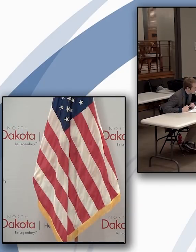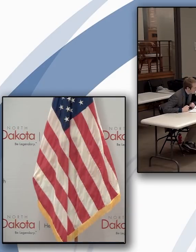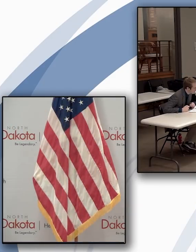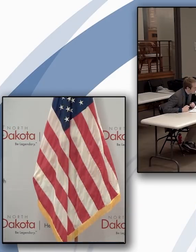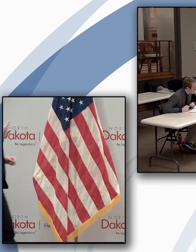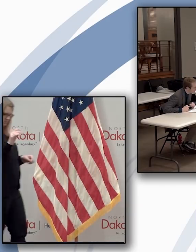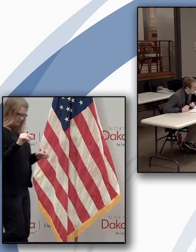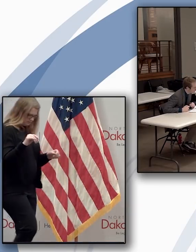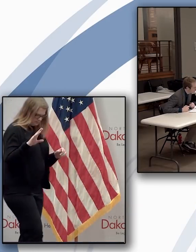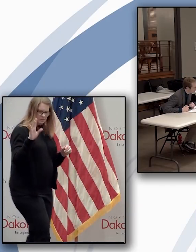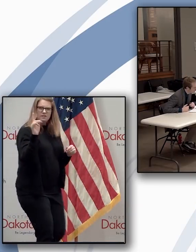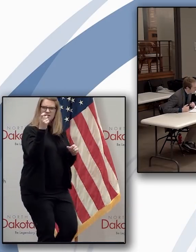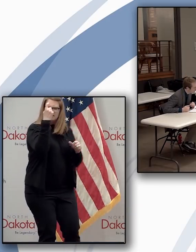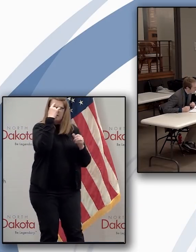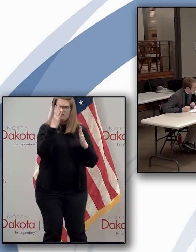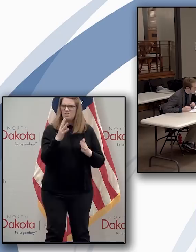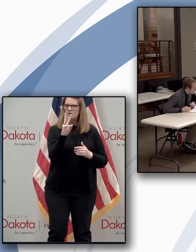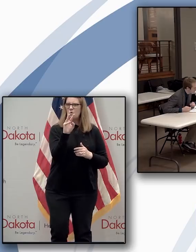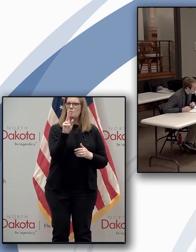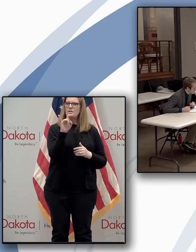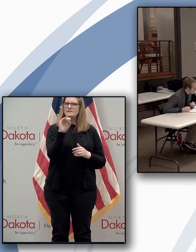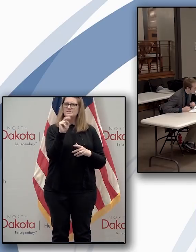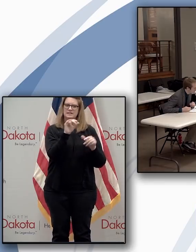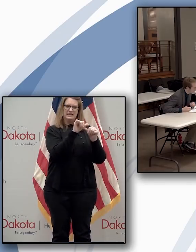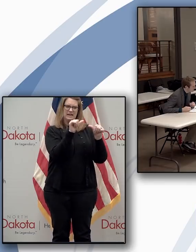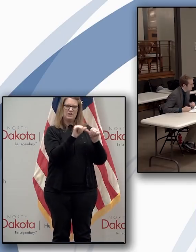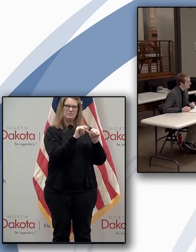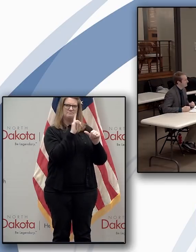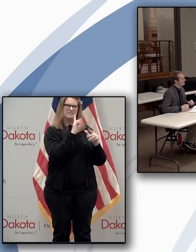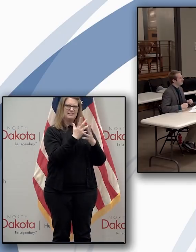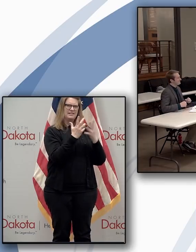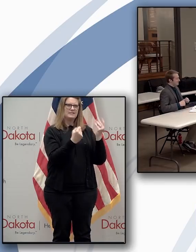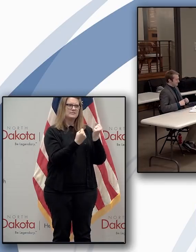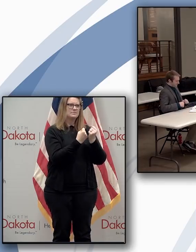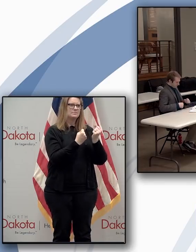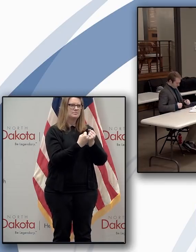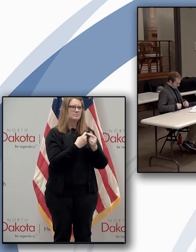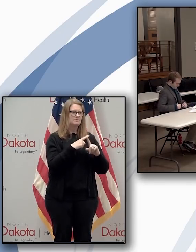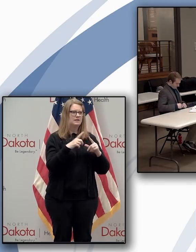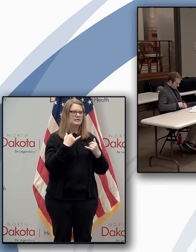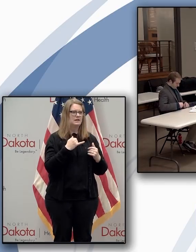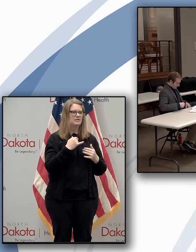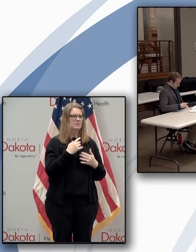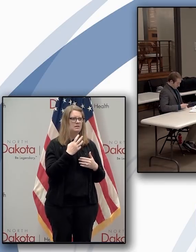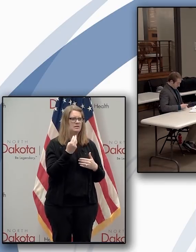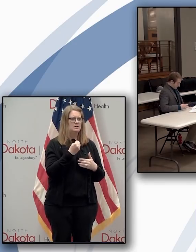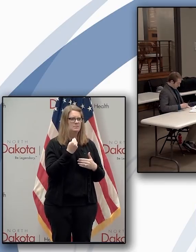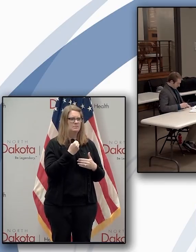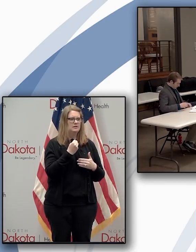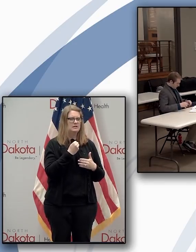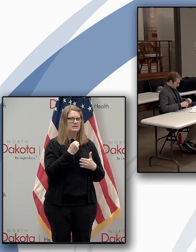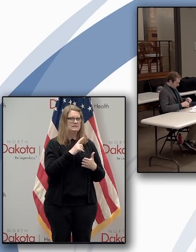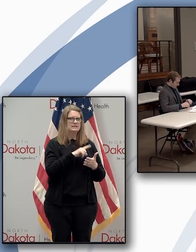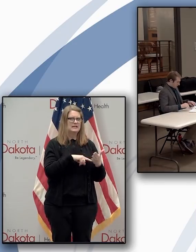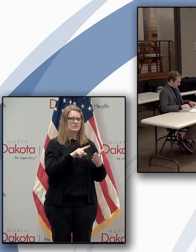but frustration is pretty high today after Monday's cancellation of the Tuesday